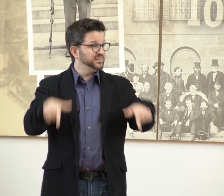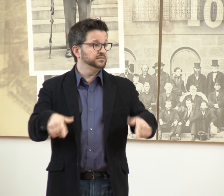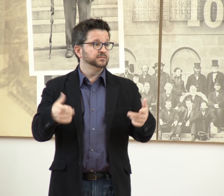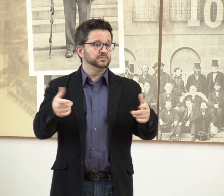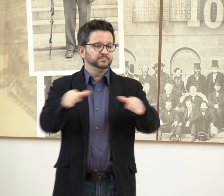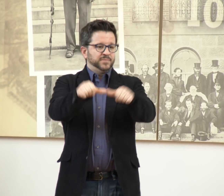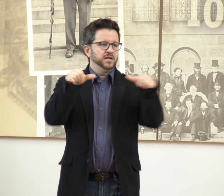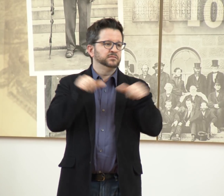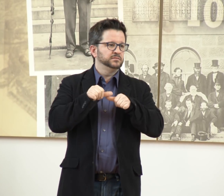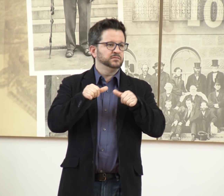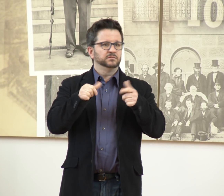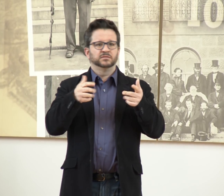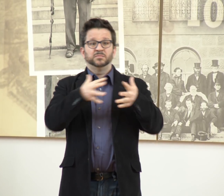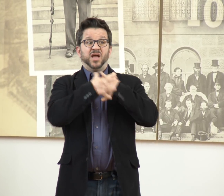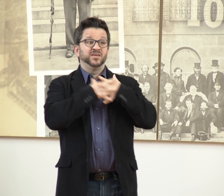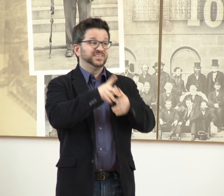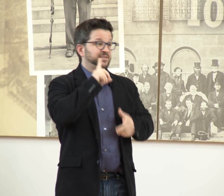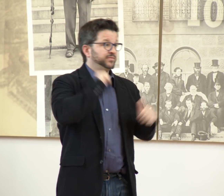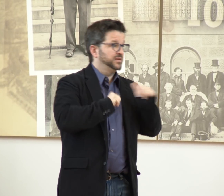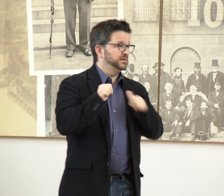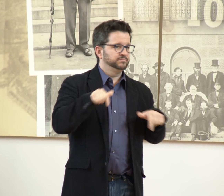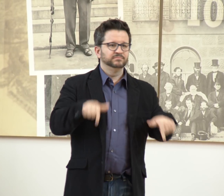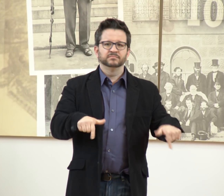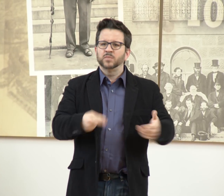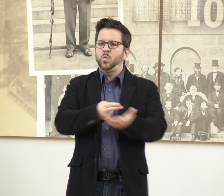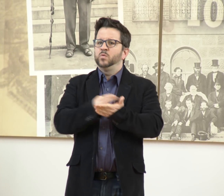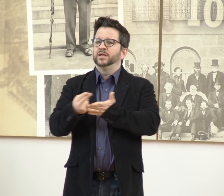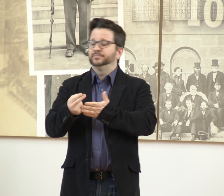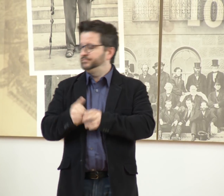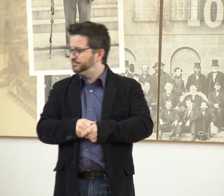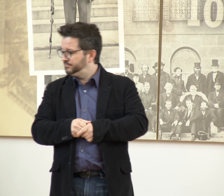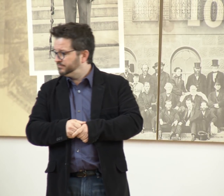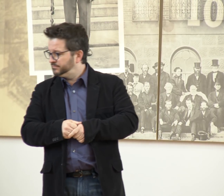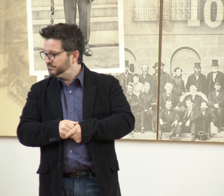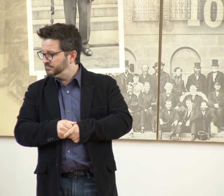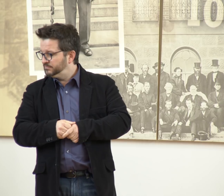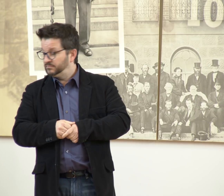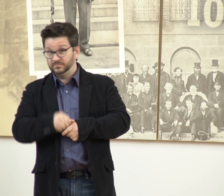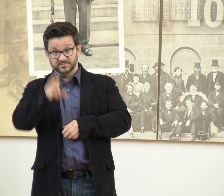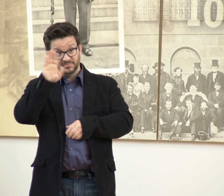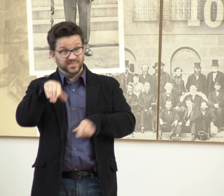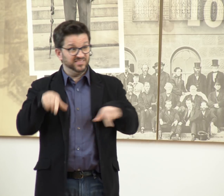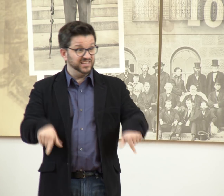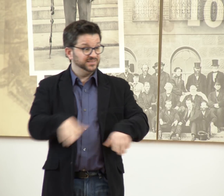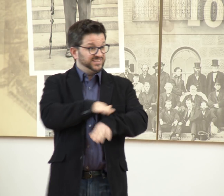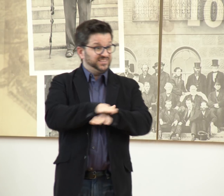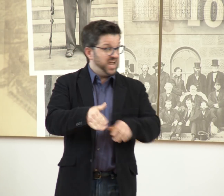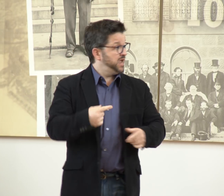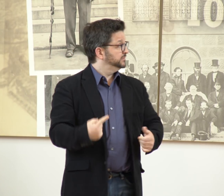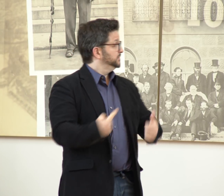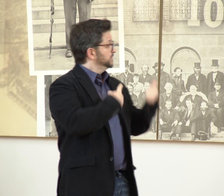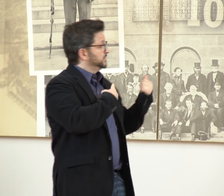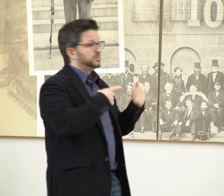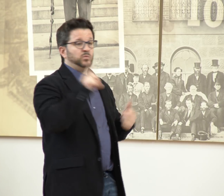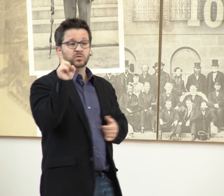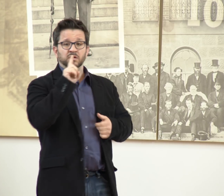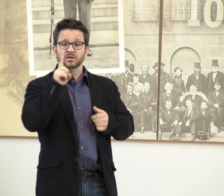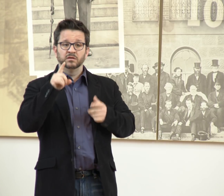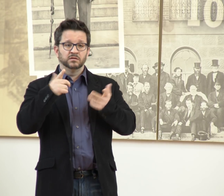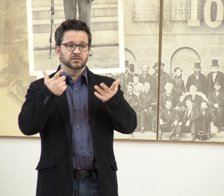arts programs here, is amazing. Here, in American Deaf Theater, we honor him. This stage, where we